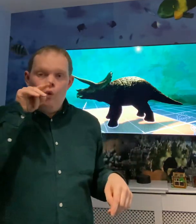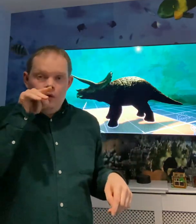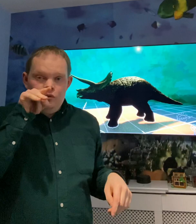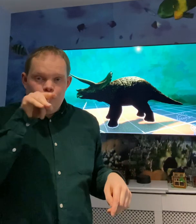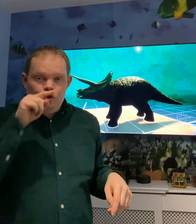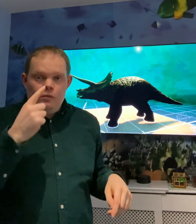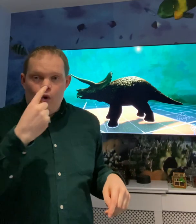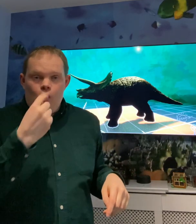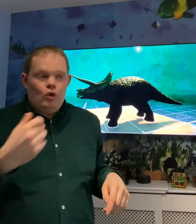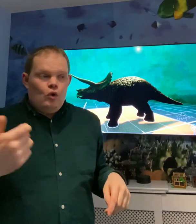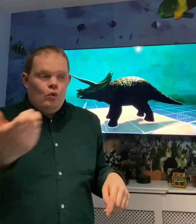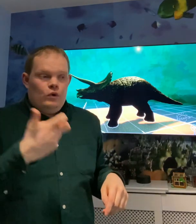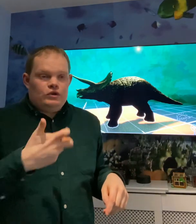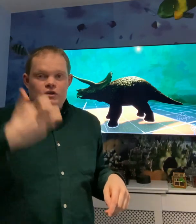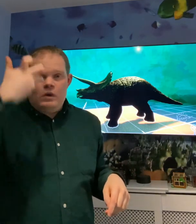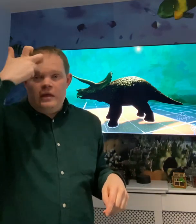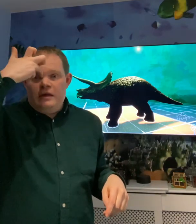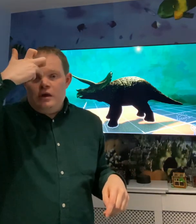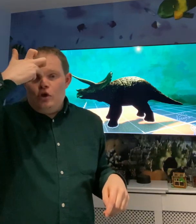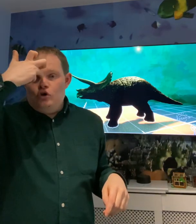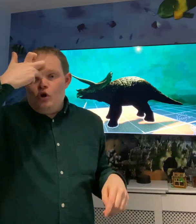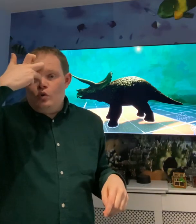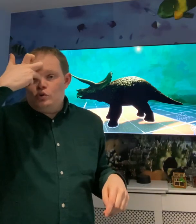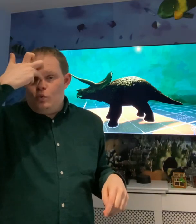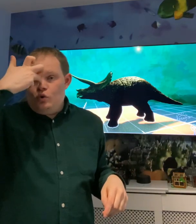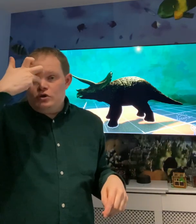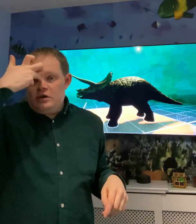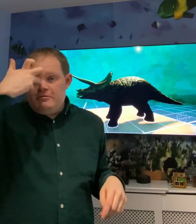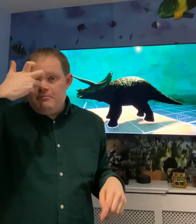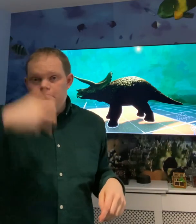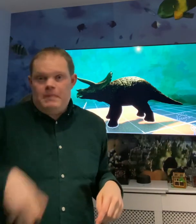1 small, which is where the nose would be.